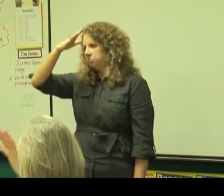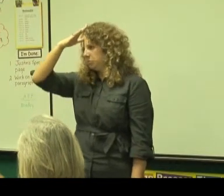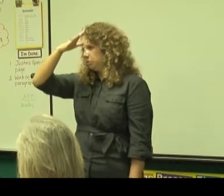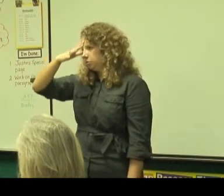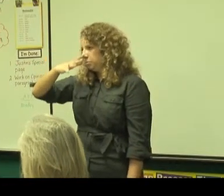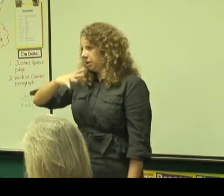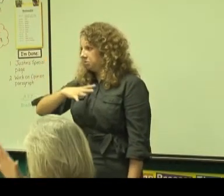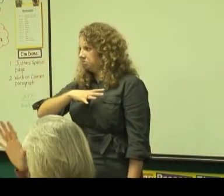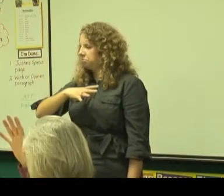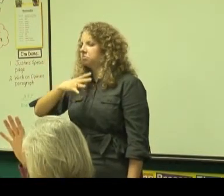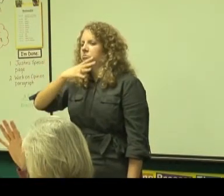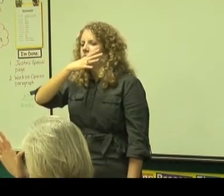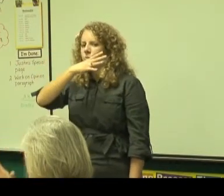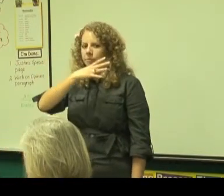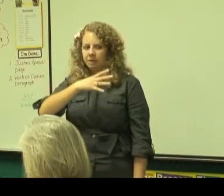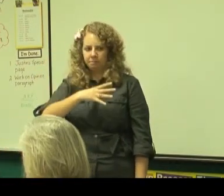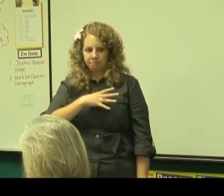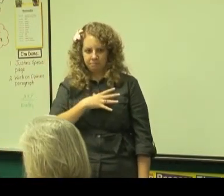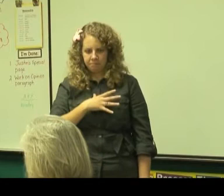Man and woman.